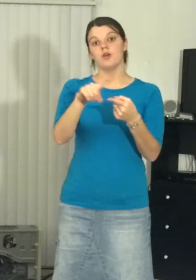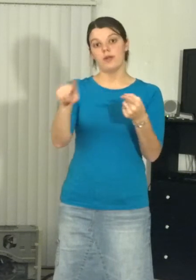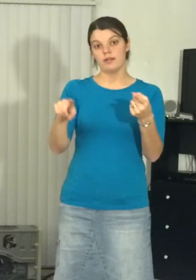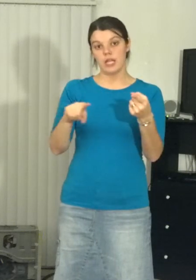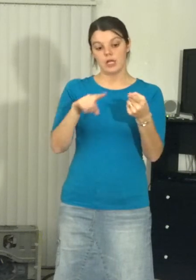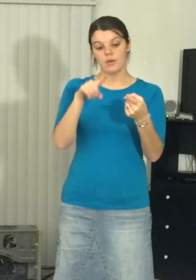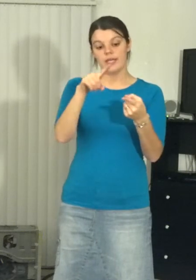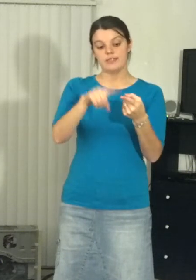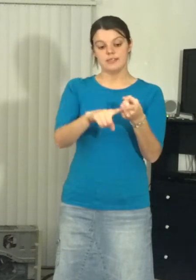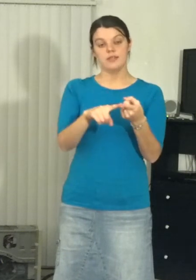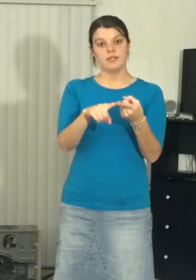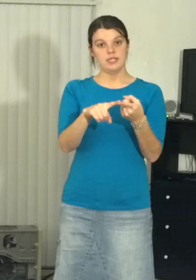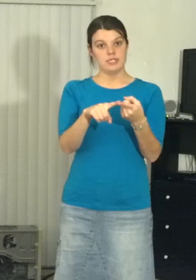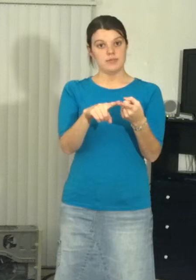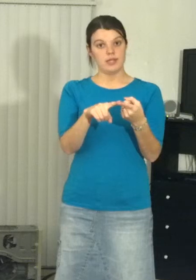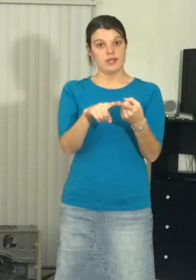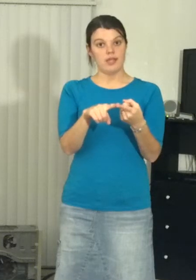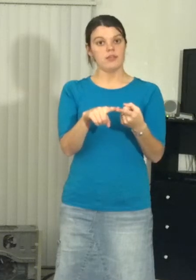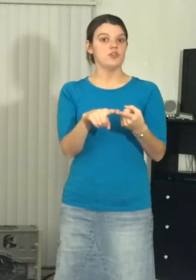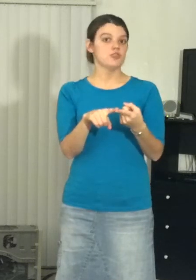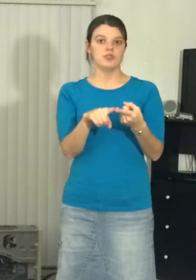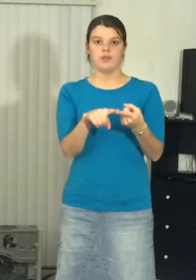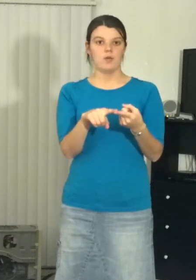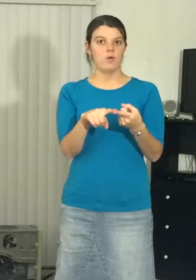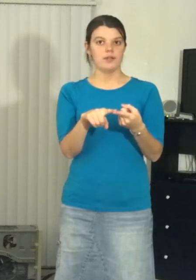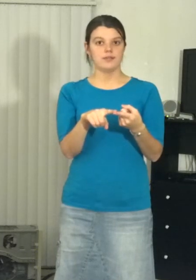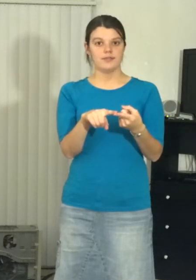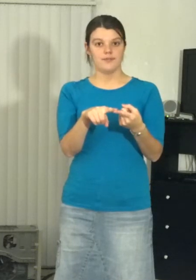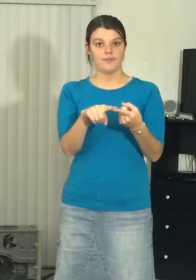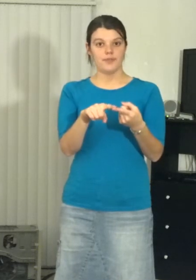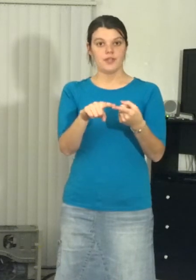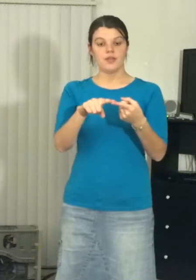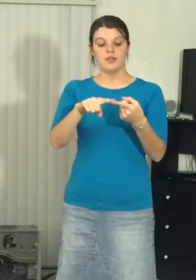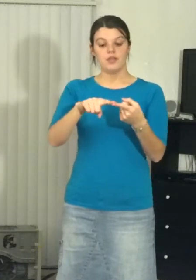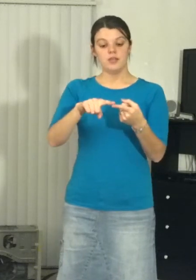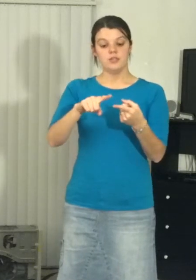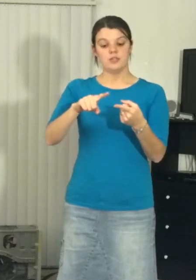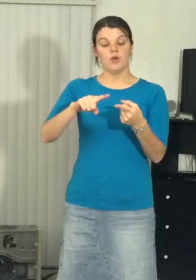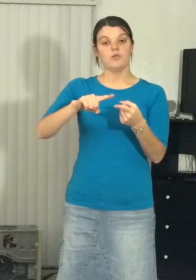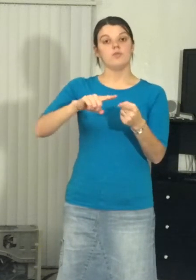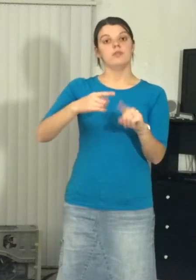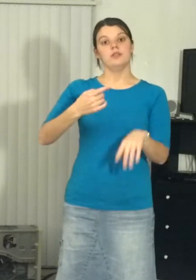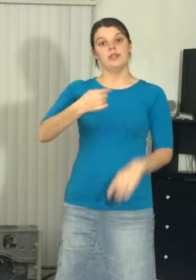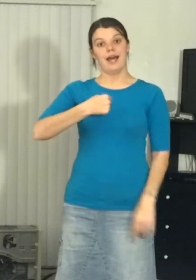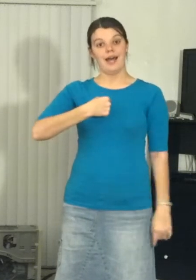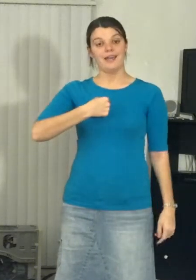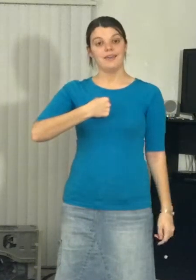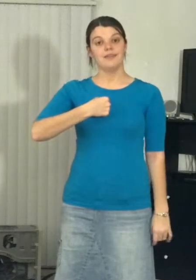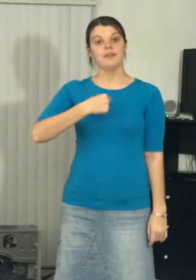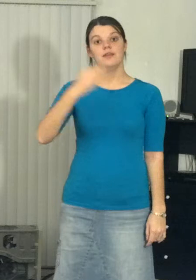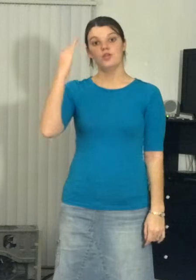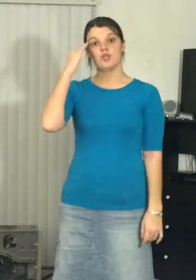around clockwise to meet it again, and you just do that once. So, I